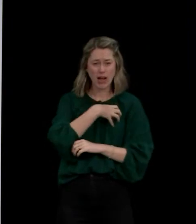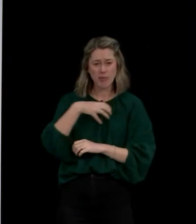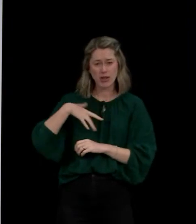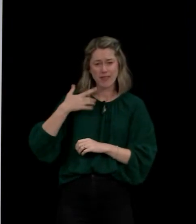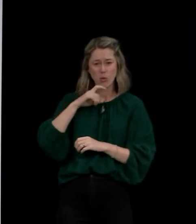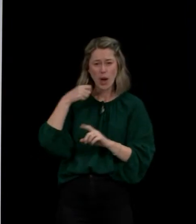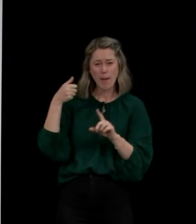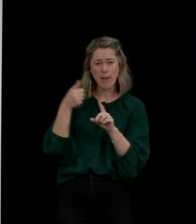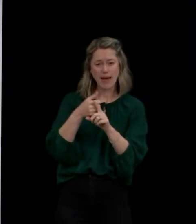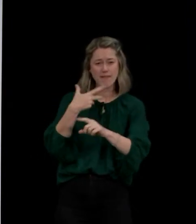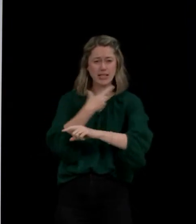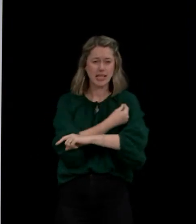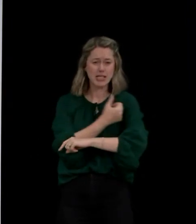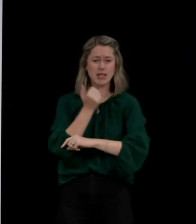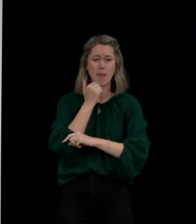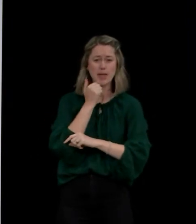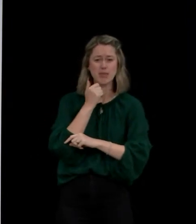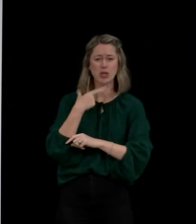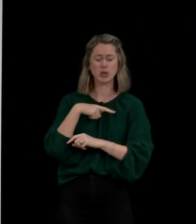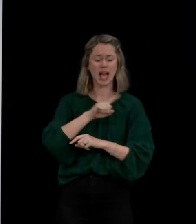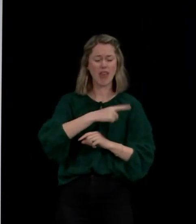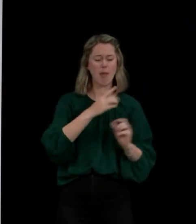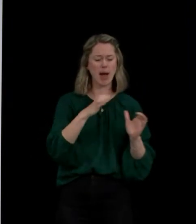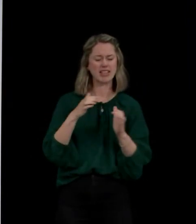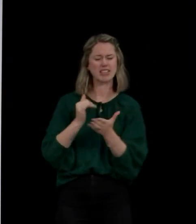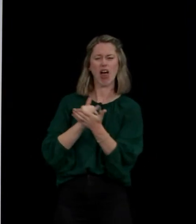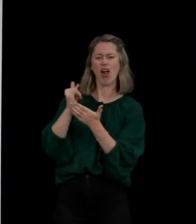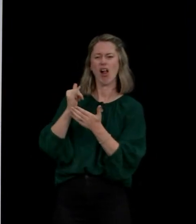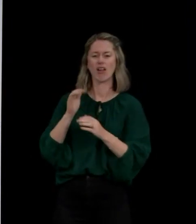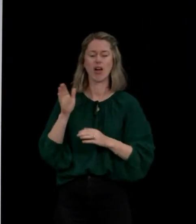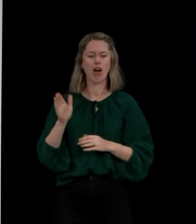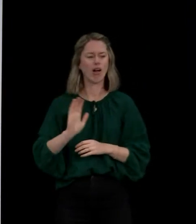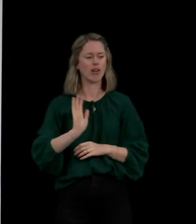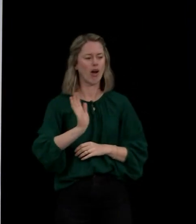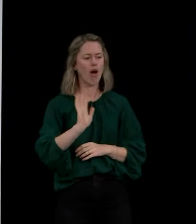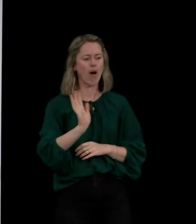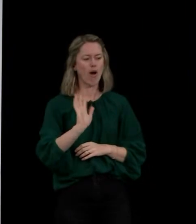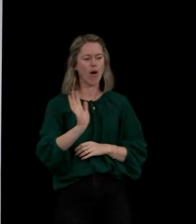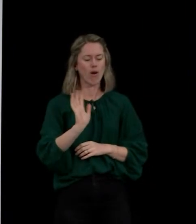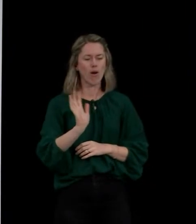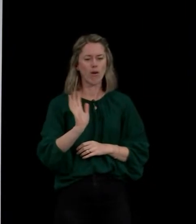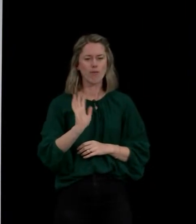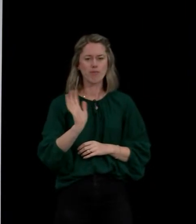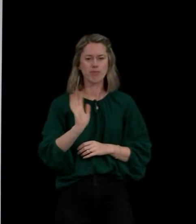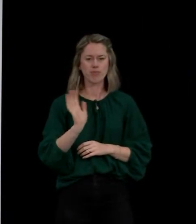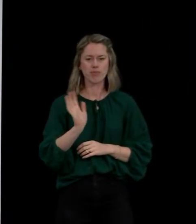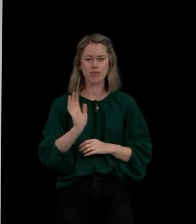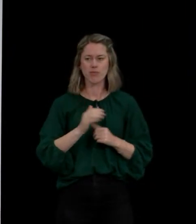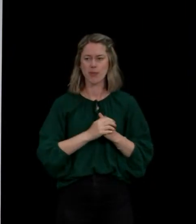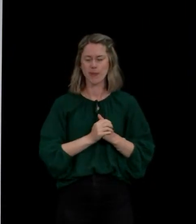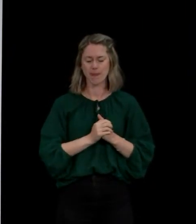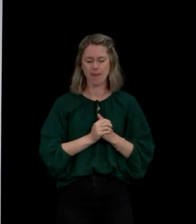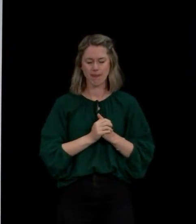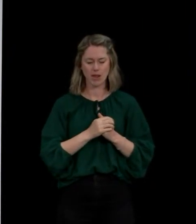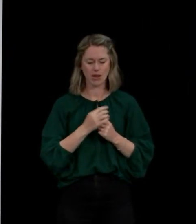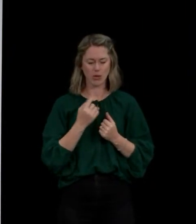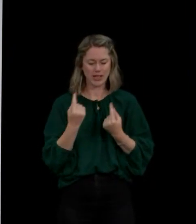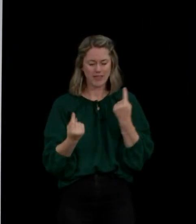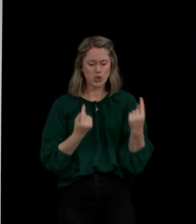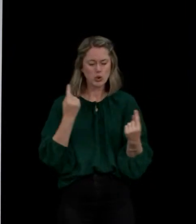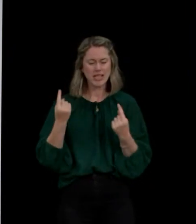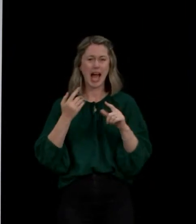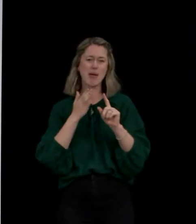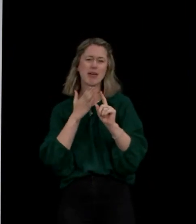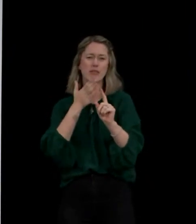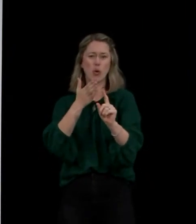impact either vaccination rates or compliance rates or anything else? No, I mean, I think at its core, actually, the bones of what individuals are arguing for are